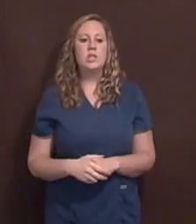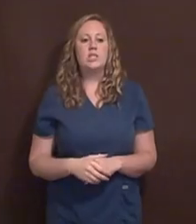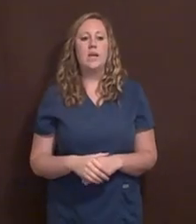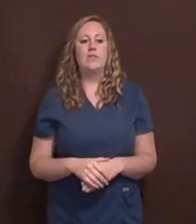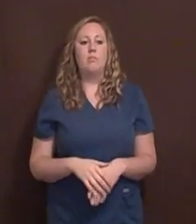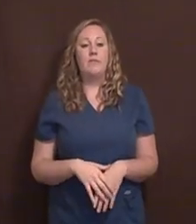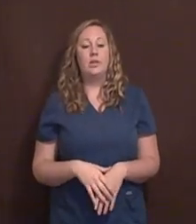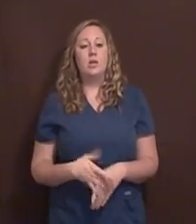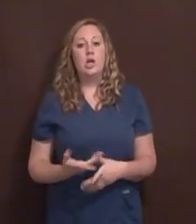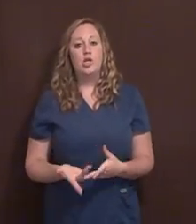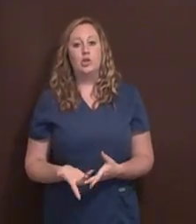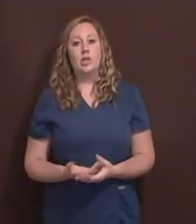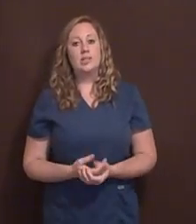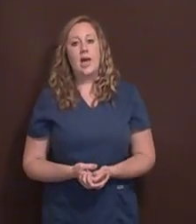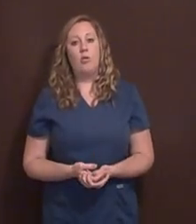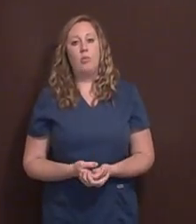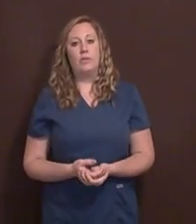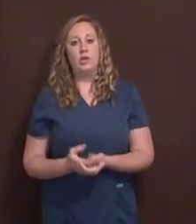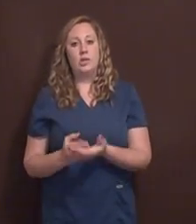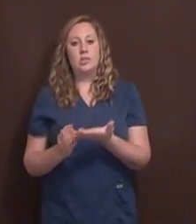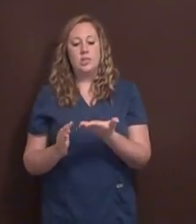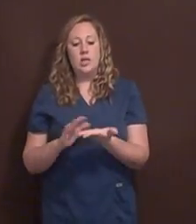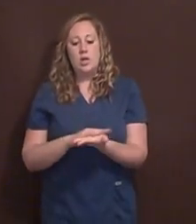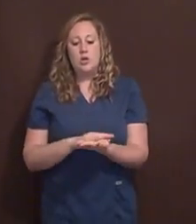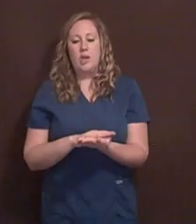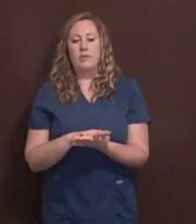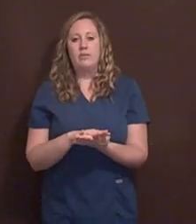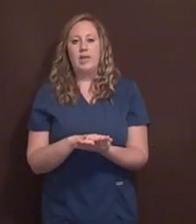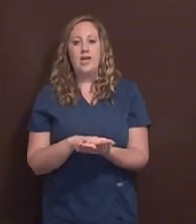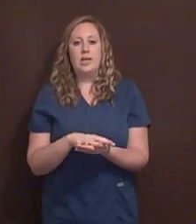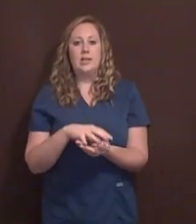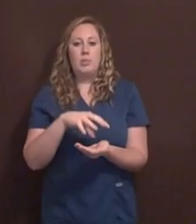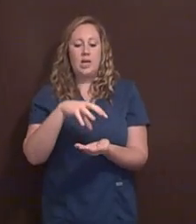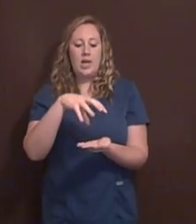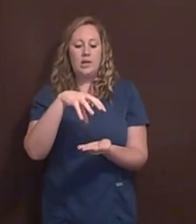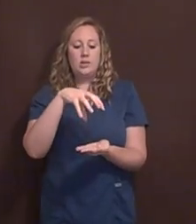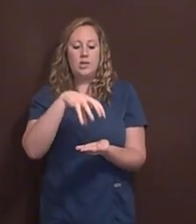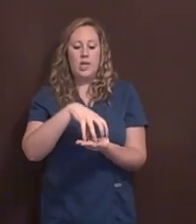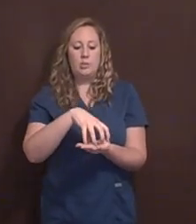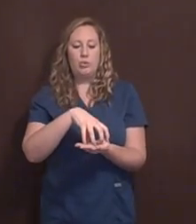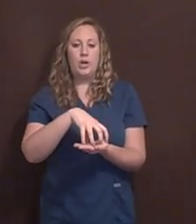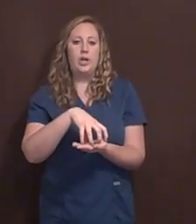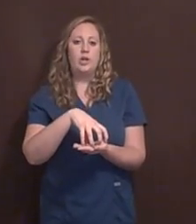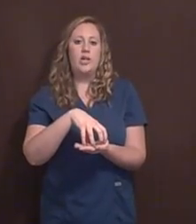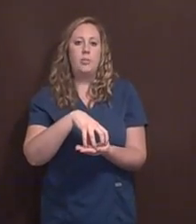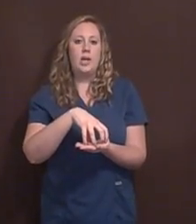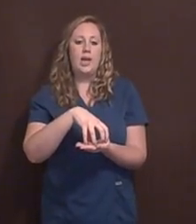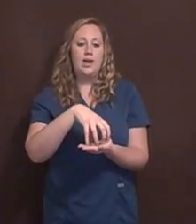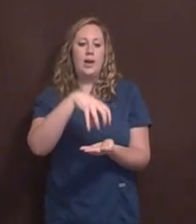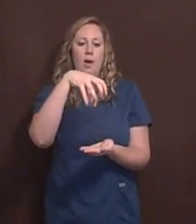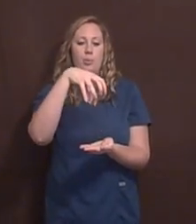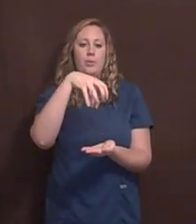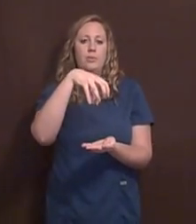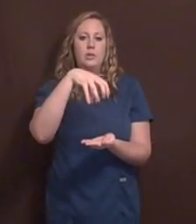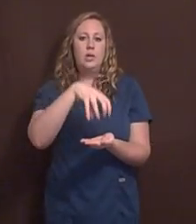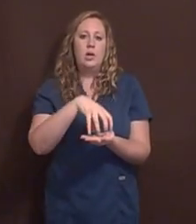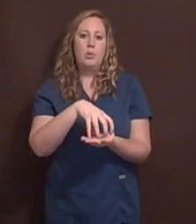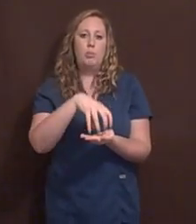The sign for muffin looks how a muffin looks. You have your flat non-dominant hand and bring your dominant hand up.